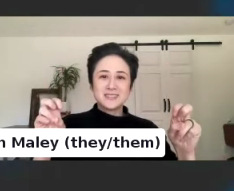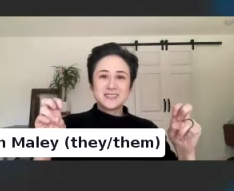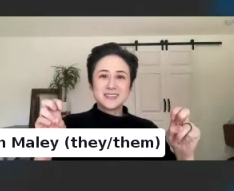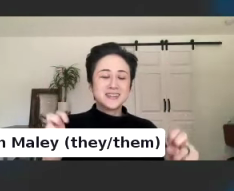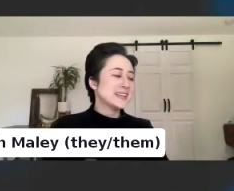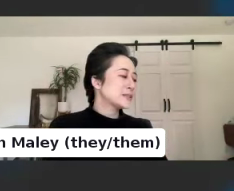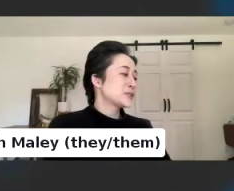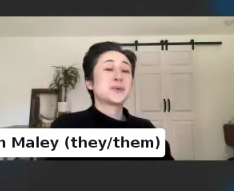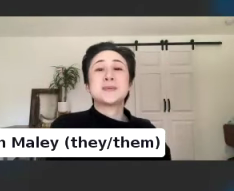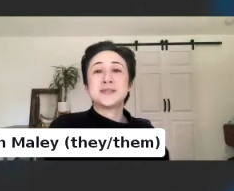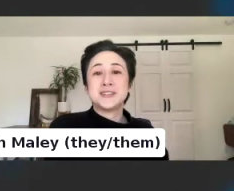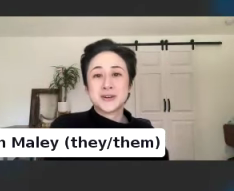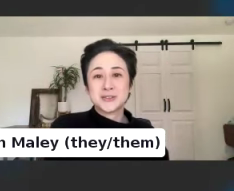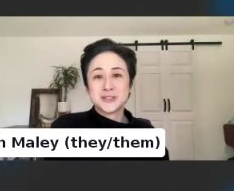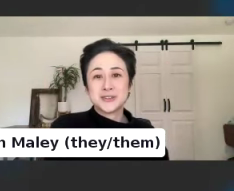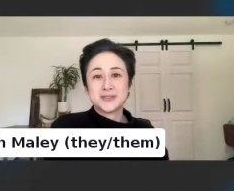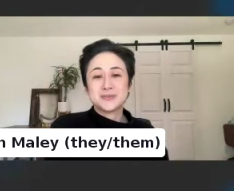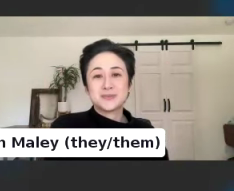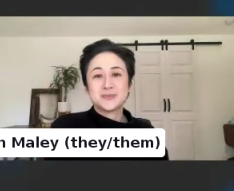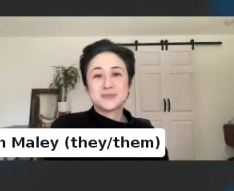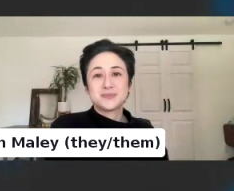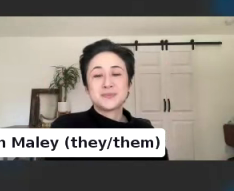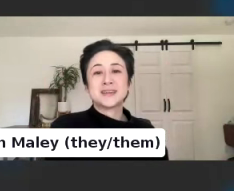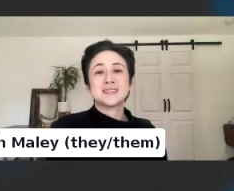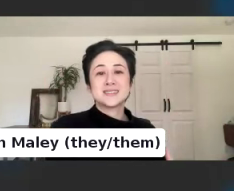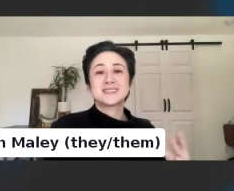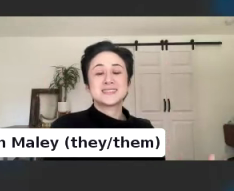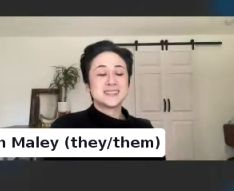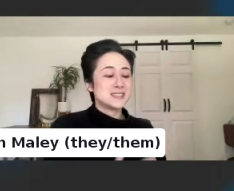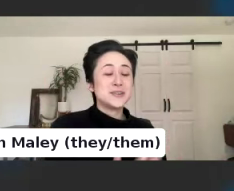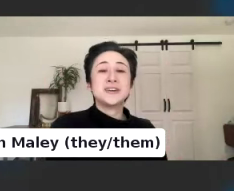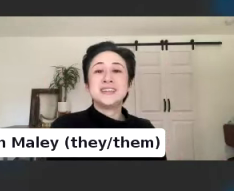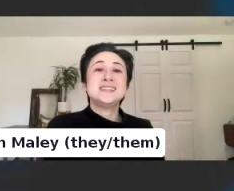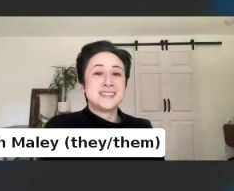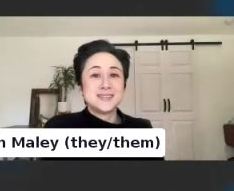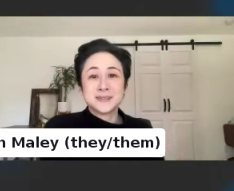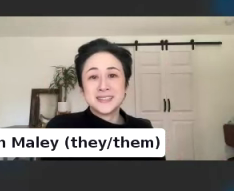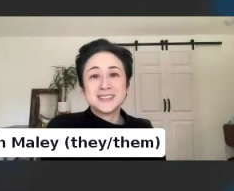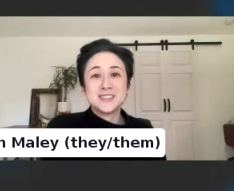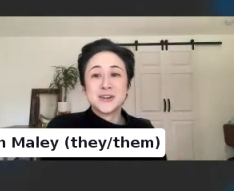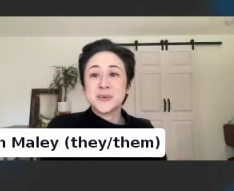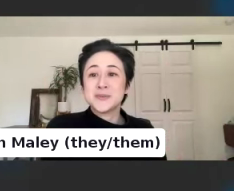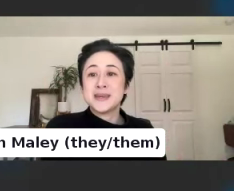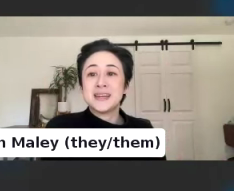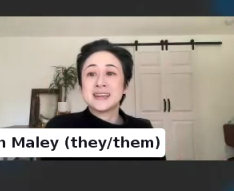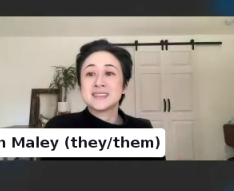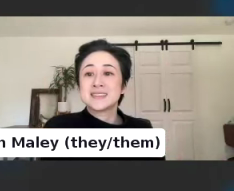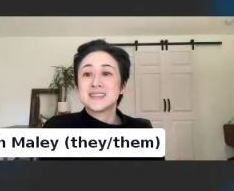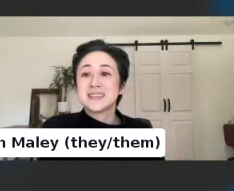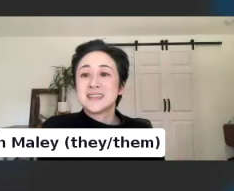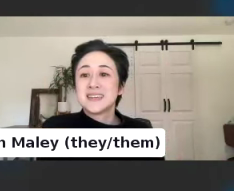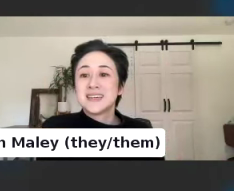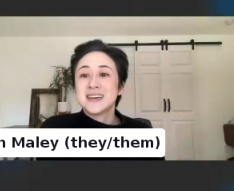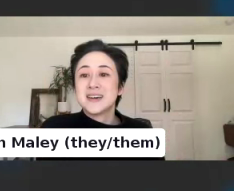definition. That's what's great about these cards too, because it's very easy, really, to know what the meaning